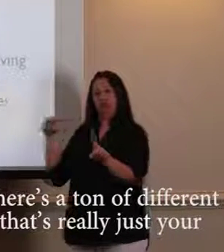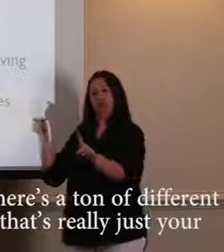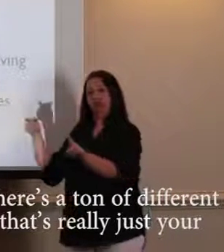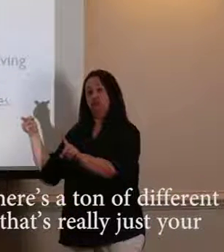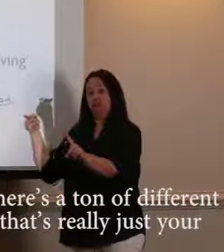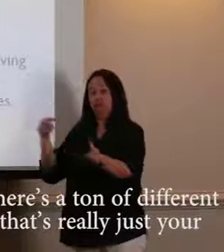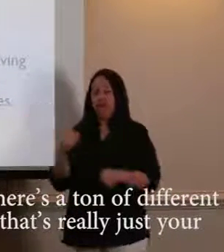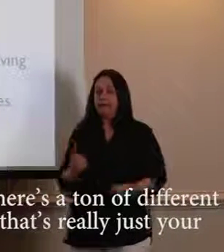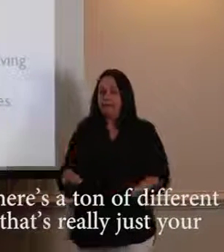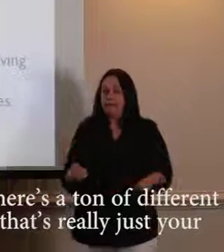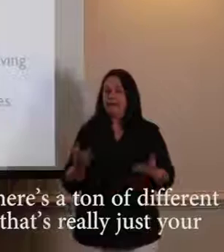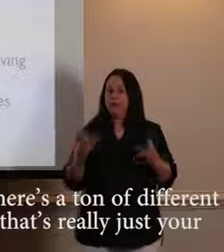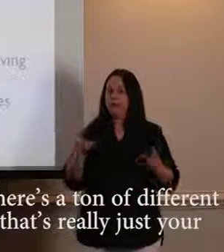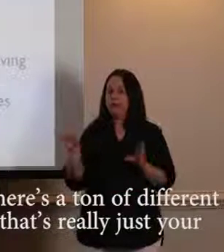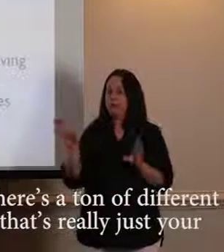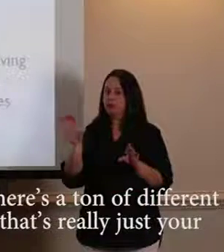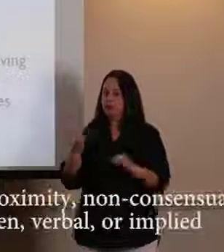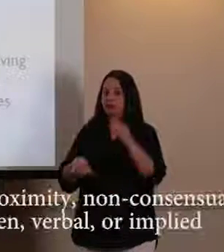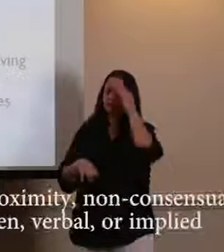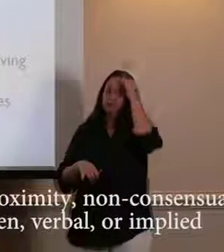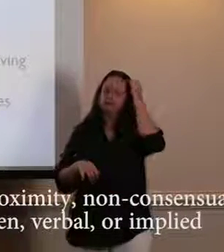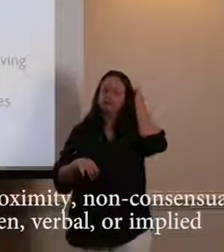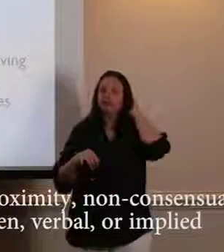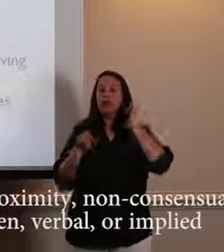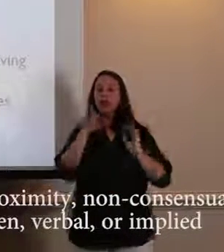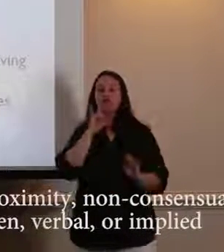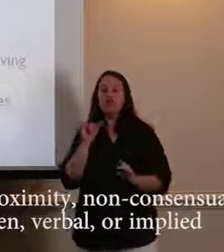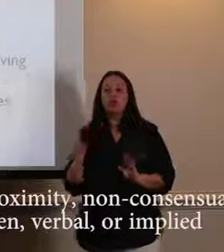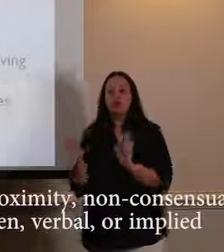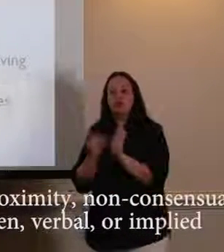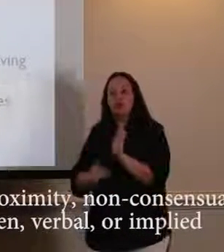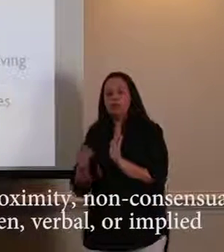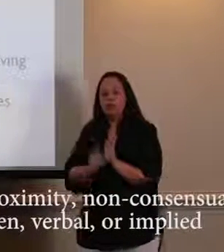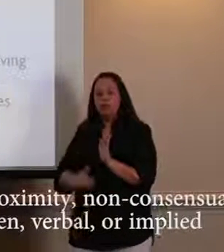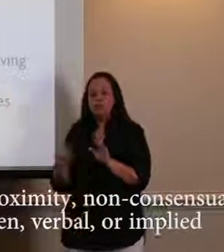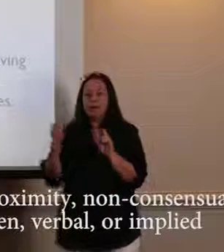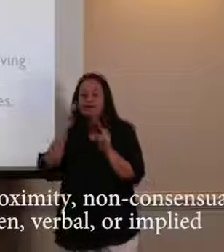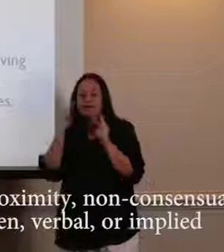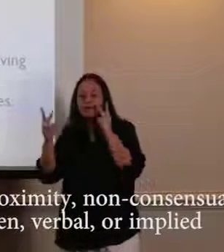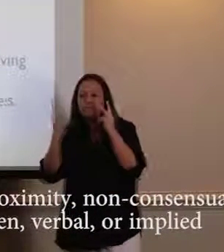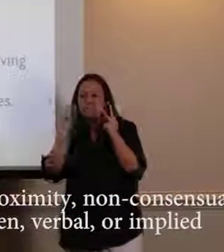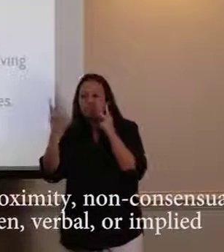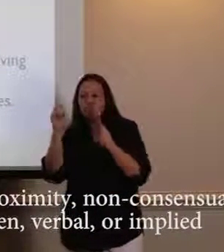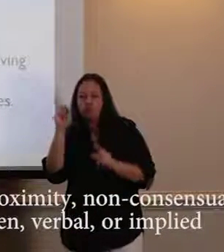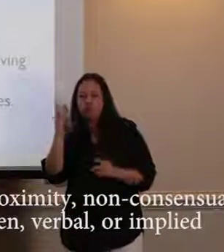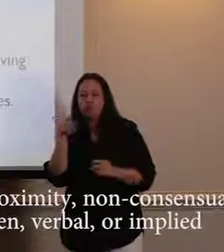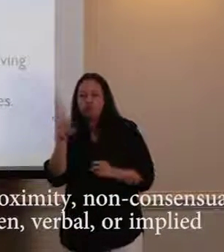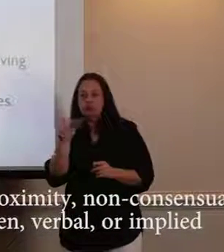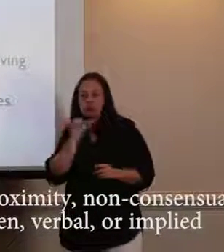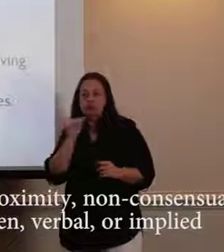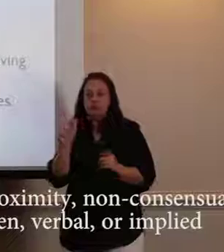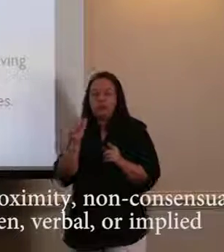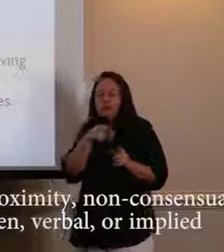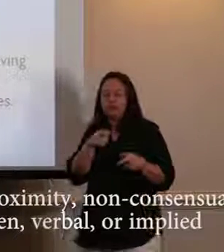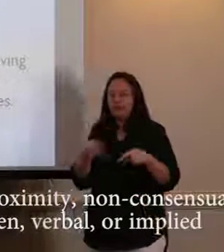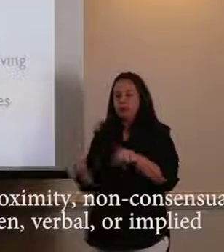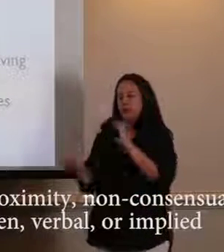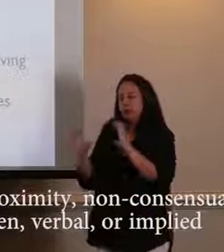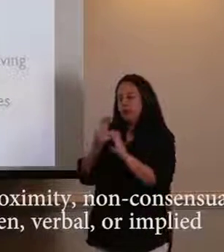that people do this, but that's really just your repeated visual or physical proximity, non-consensual communications, and or